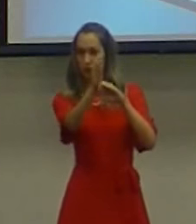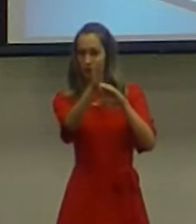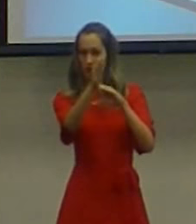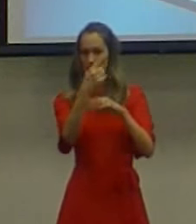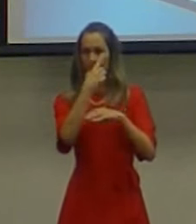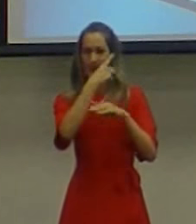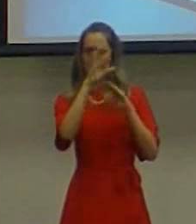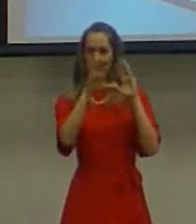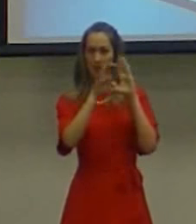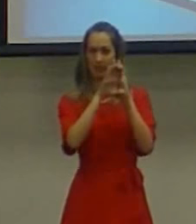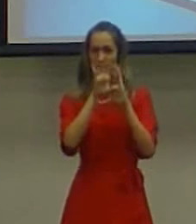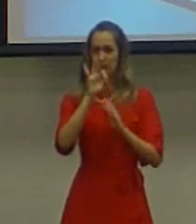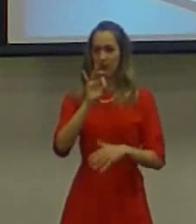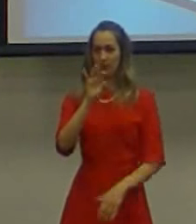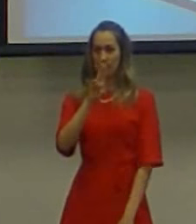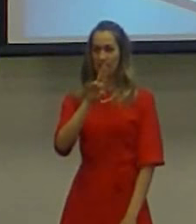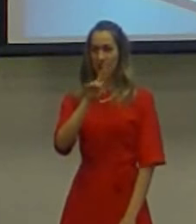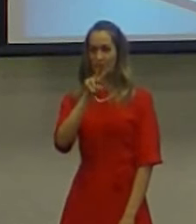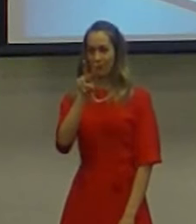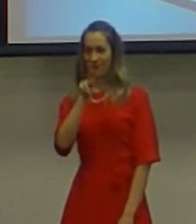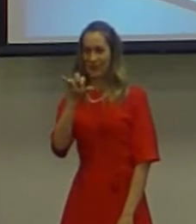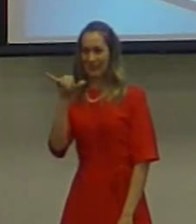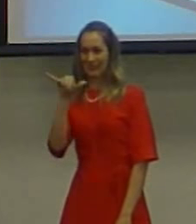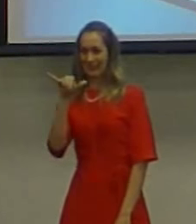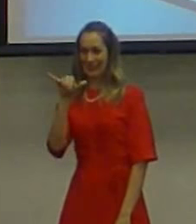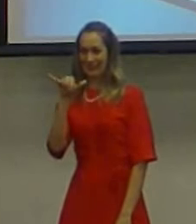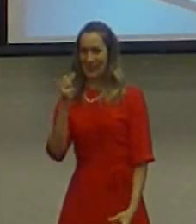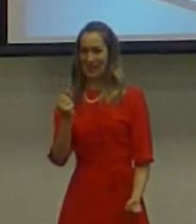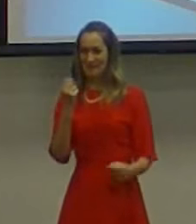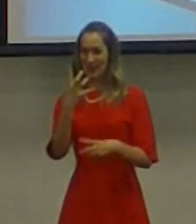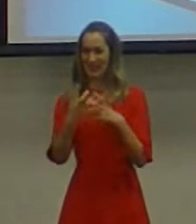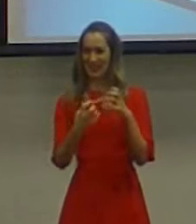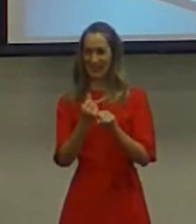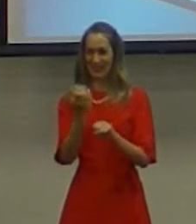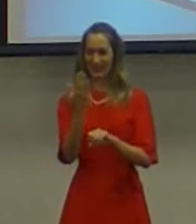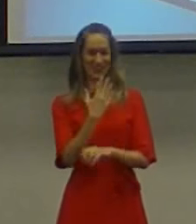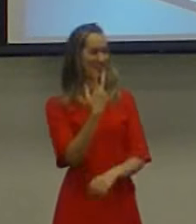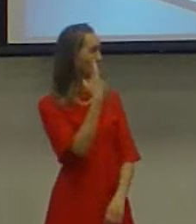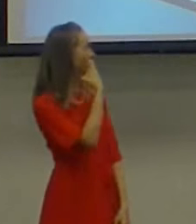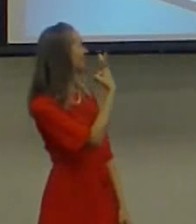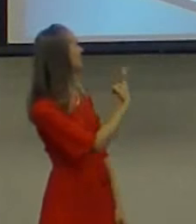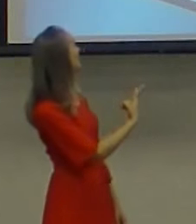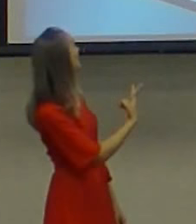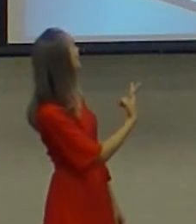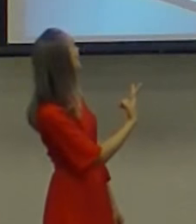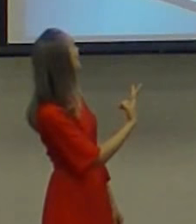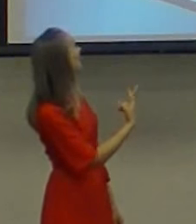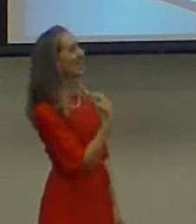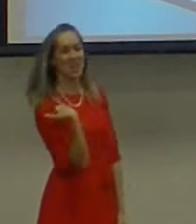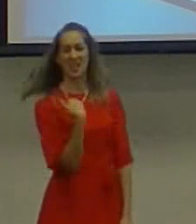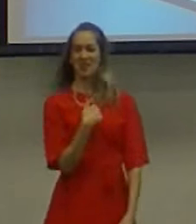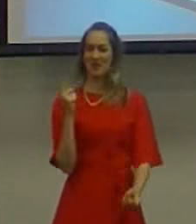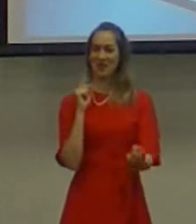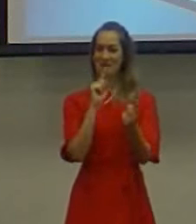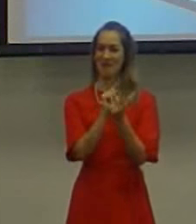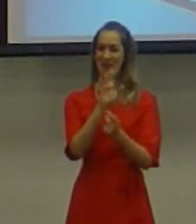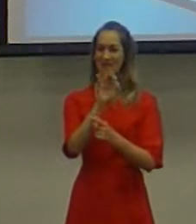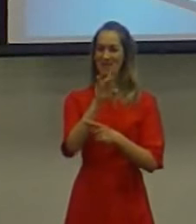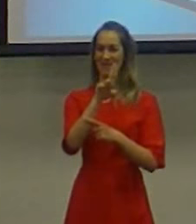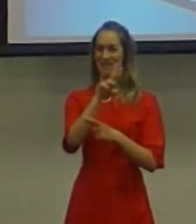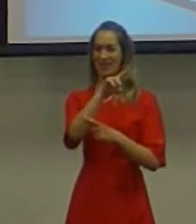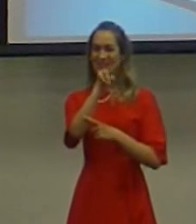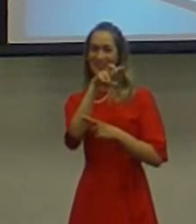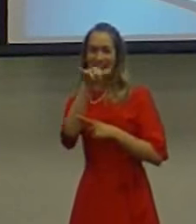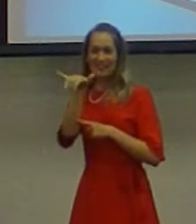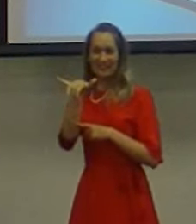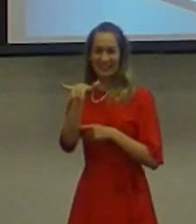picture of Fuzzy many years ago. You see him? We actually met Fuzzy, Ray and I, and